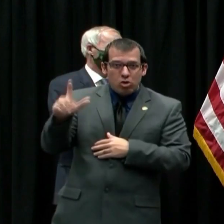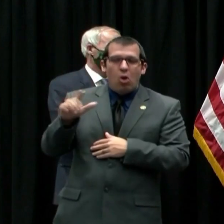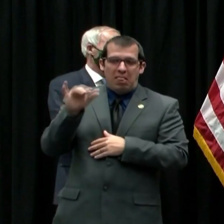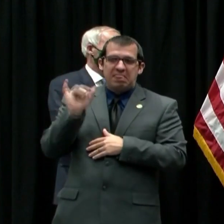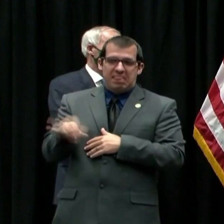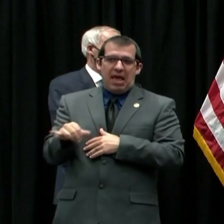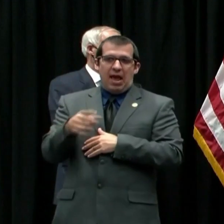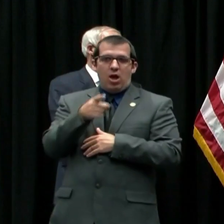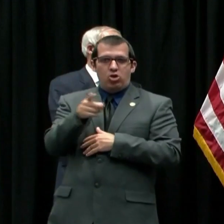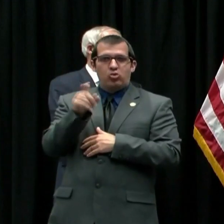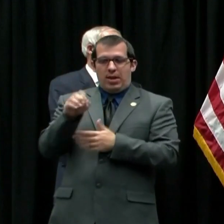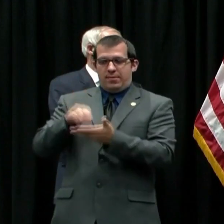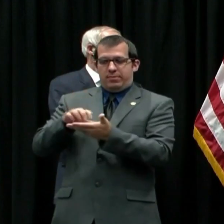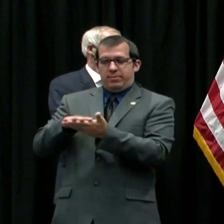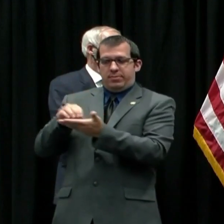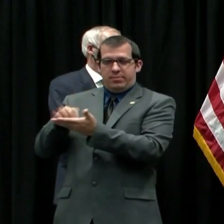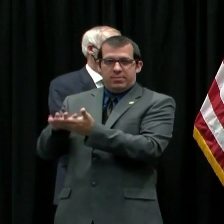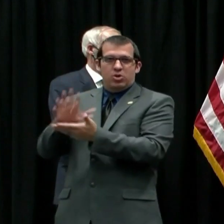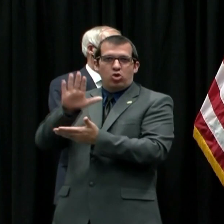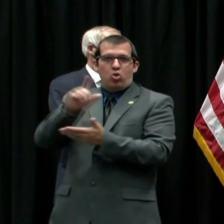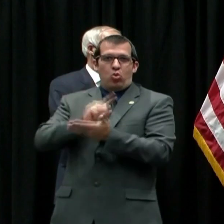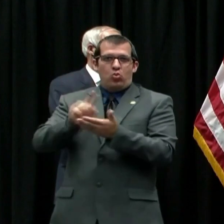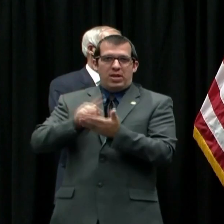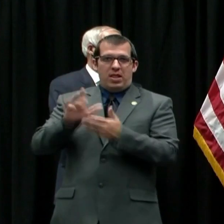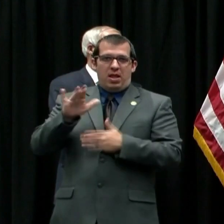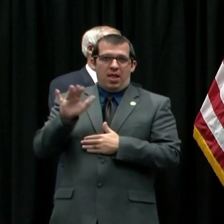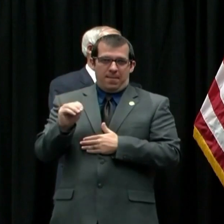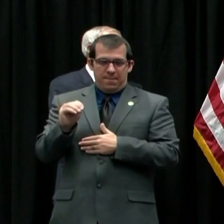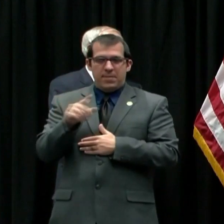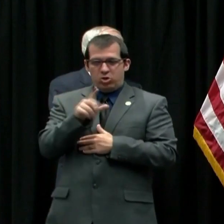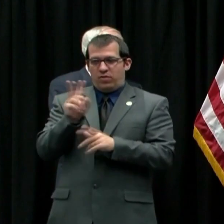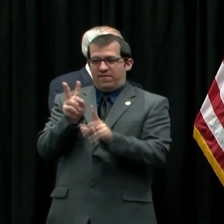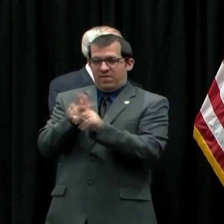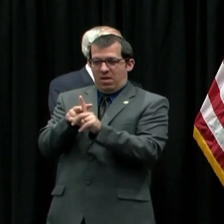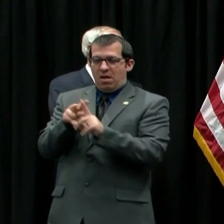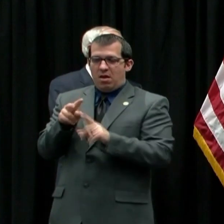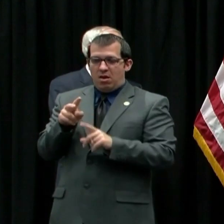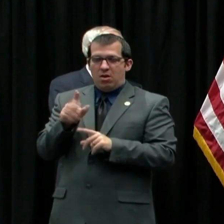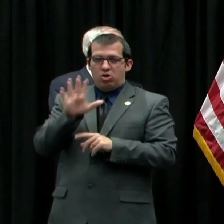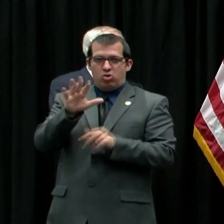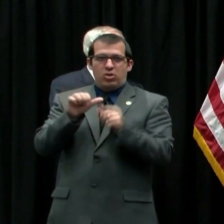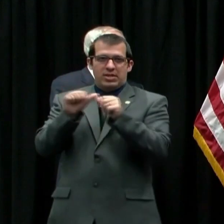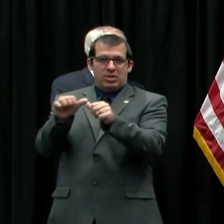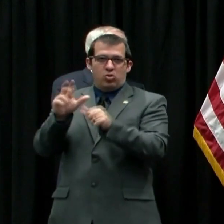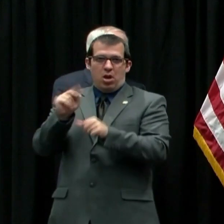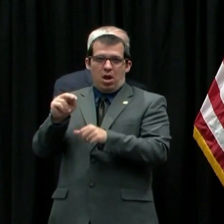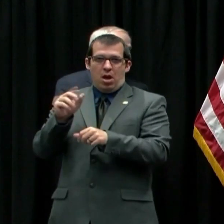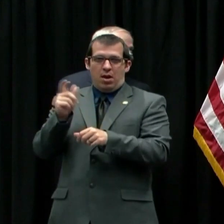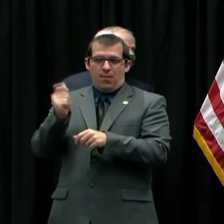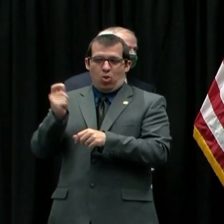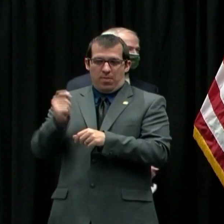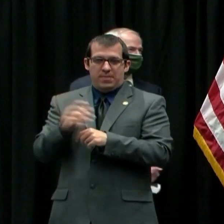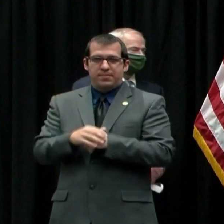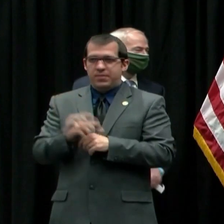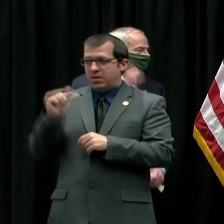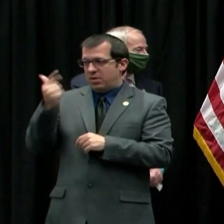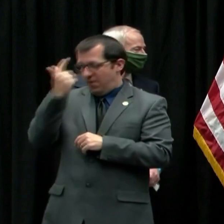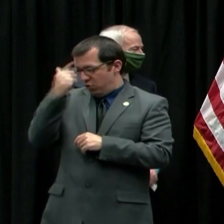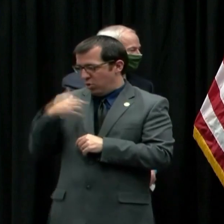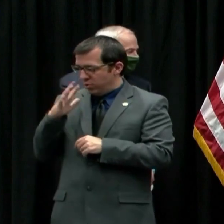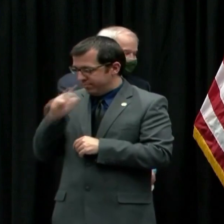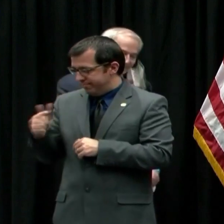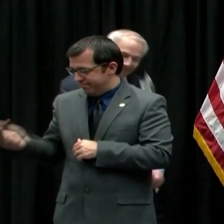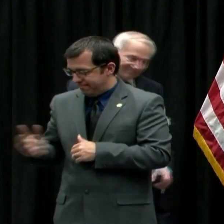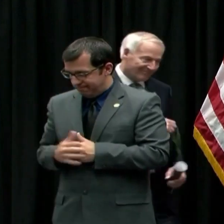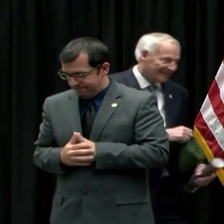some things that you would need to note in your weekly claim as you file it for your continued unemployment. Governor, I'll turn it back over